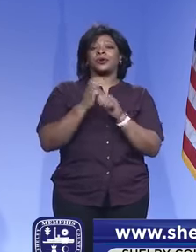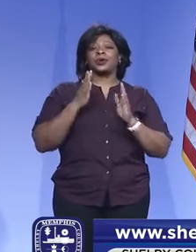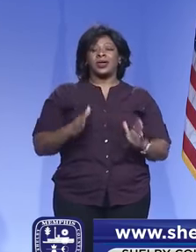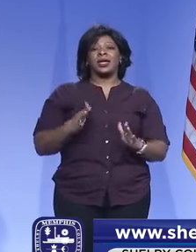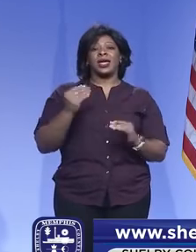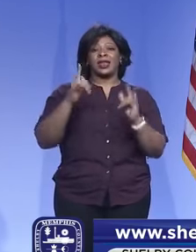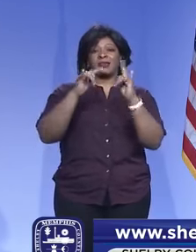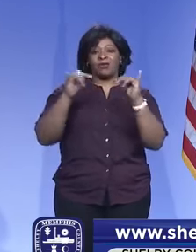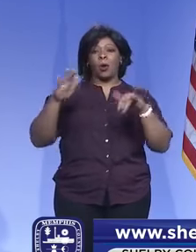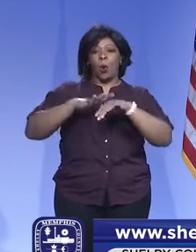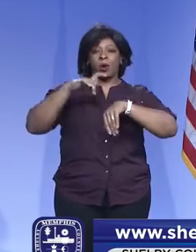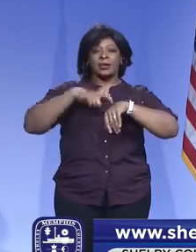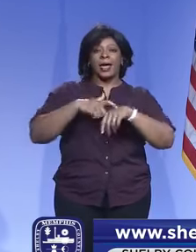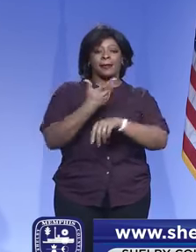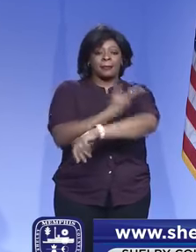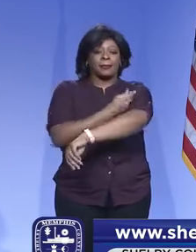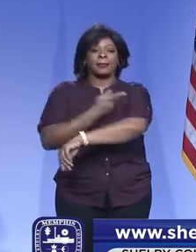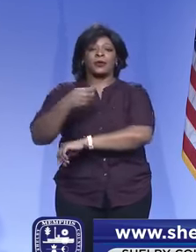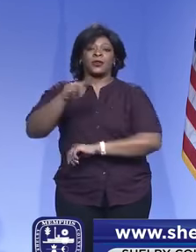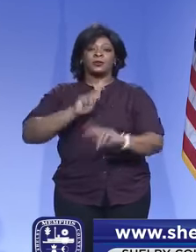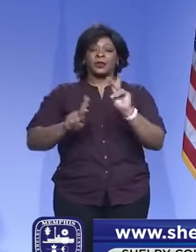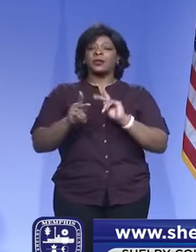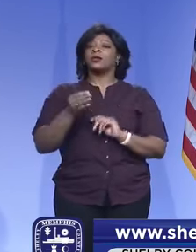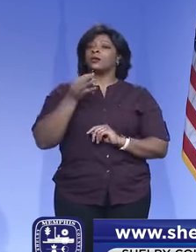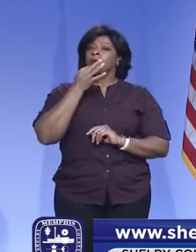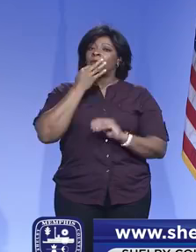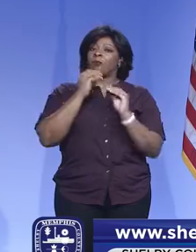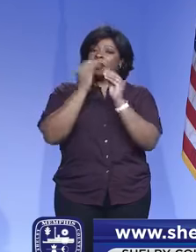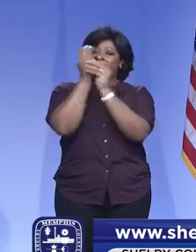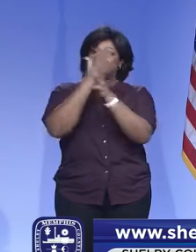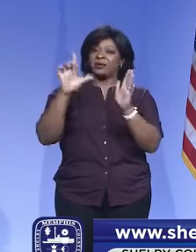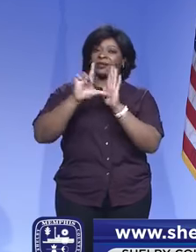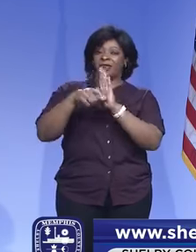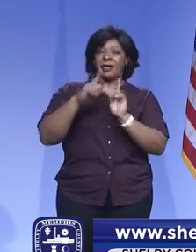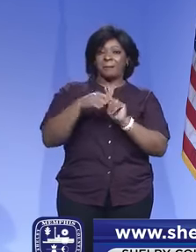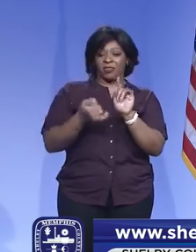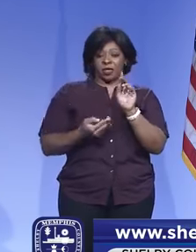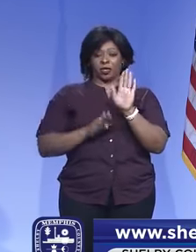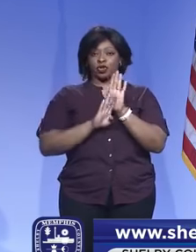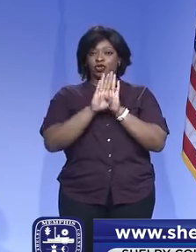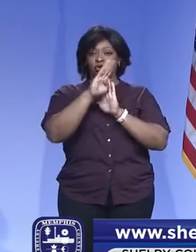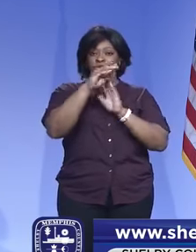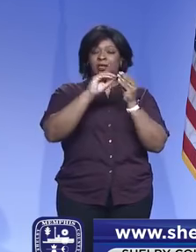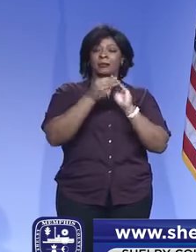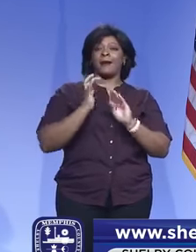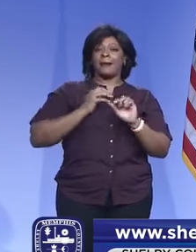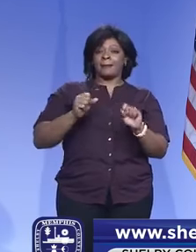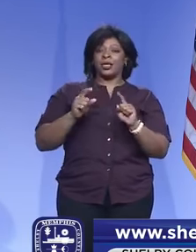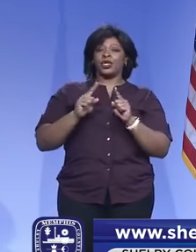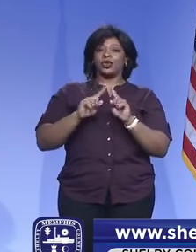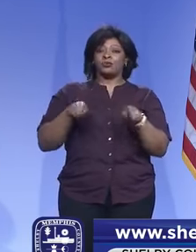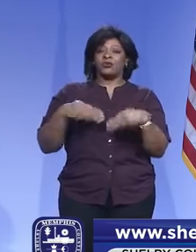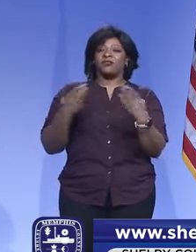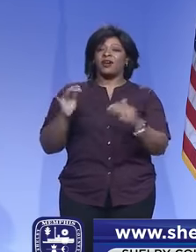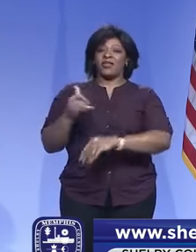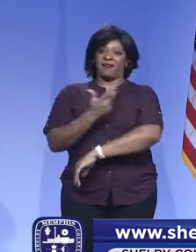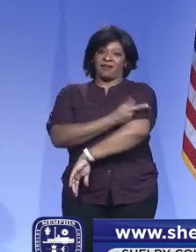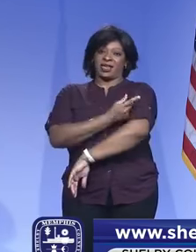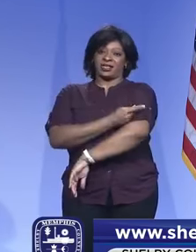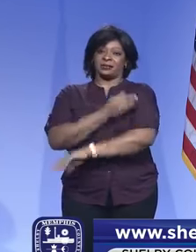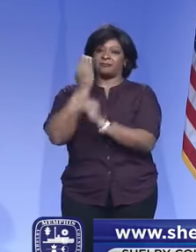very timely manner. So more to come, particularly on the surge and our ability to provide